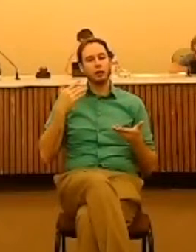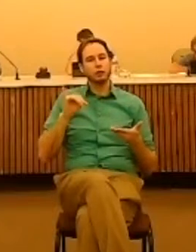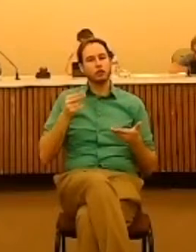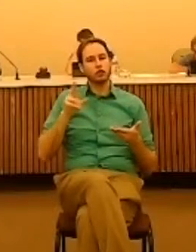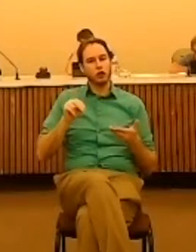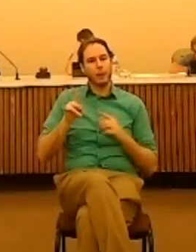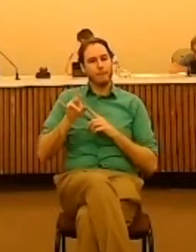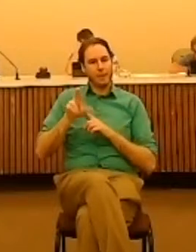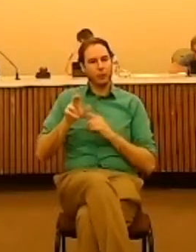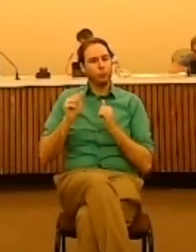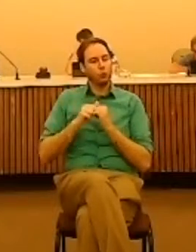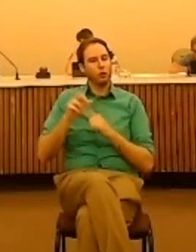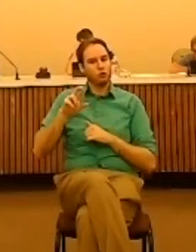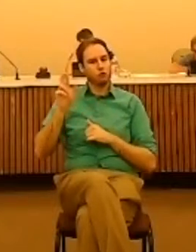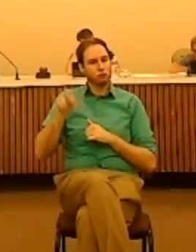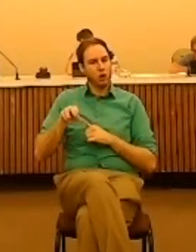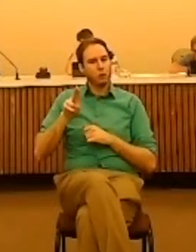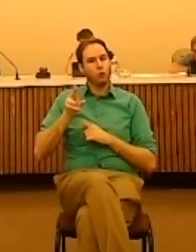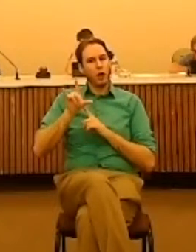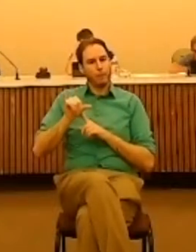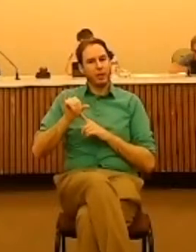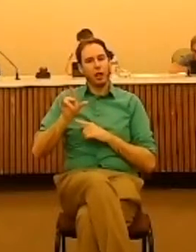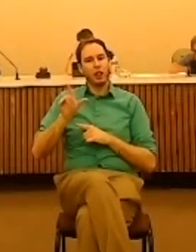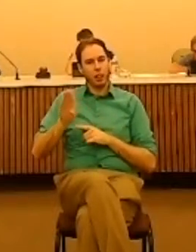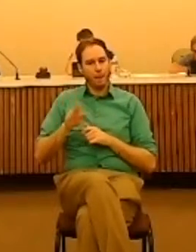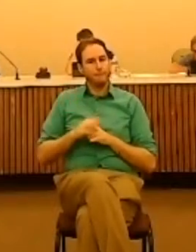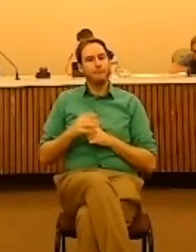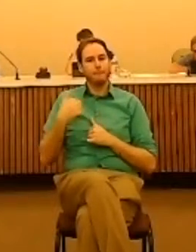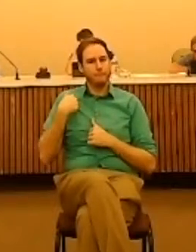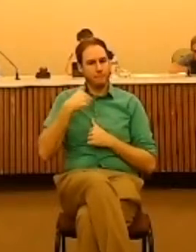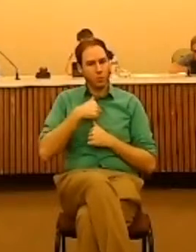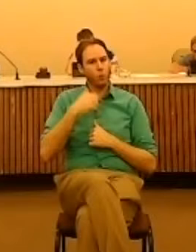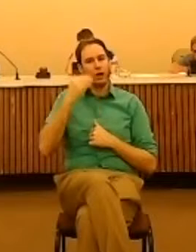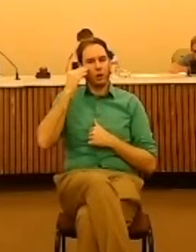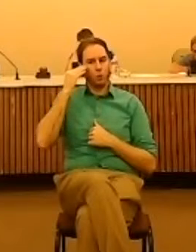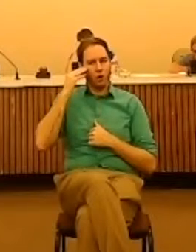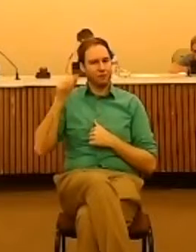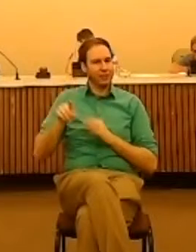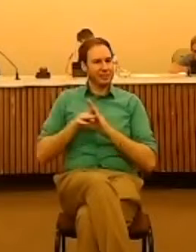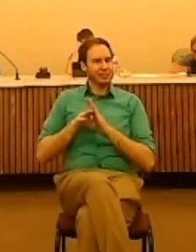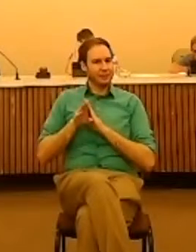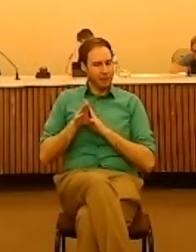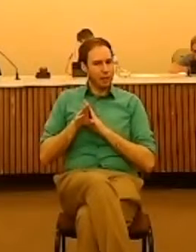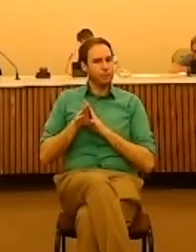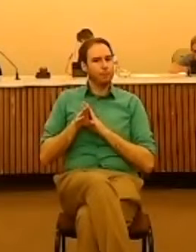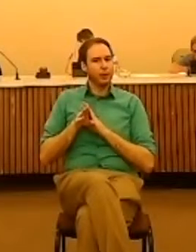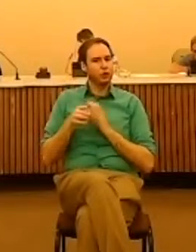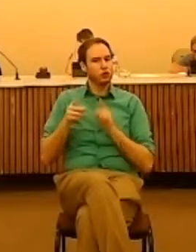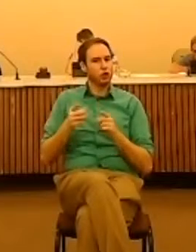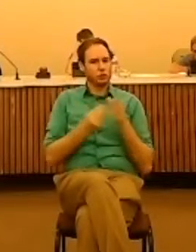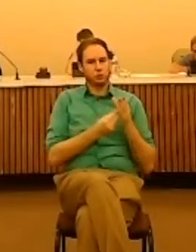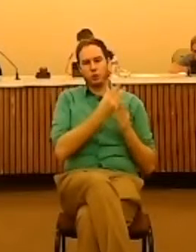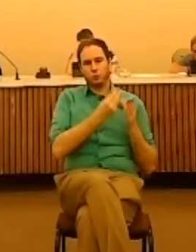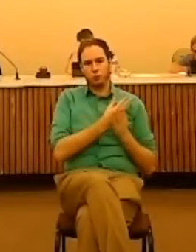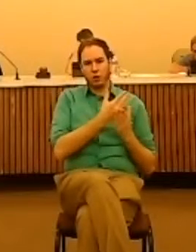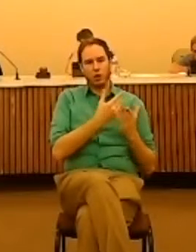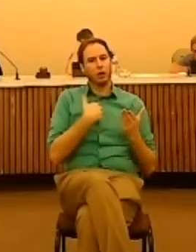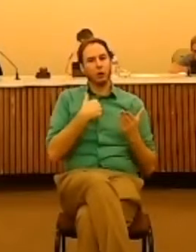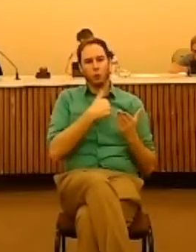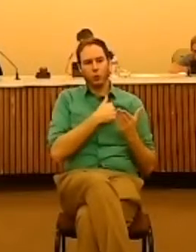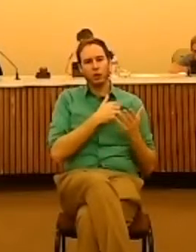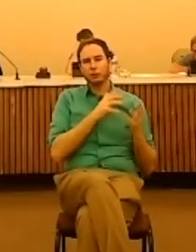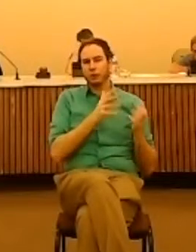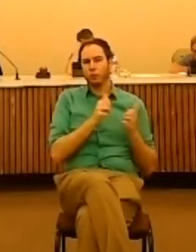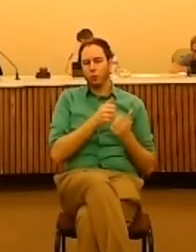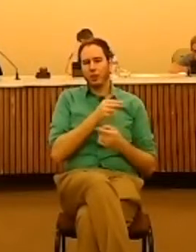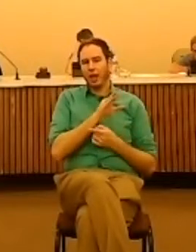Beckner with the Rochester Rugby Club. We became aware of this development in the spring and been in conversation with Mr.